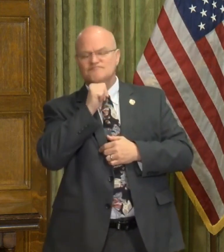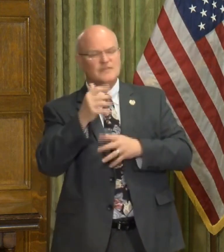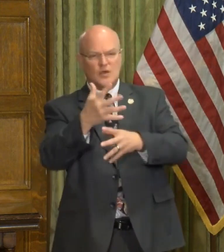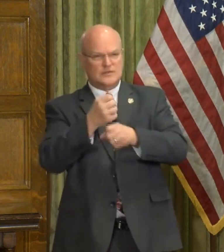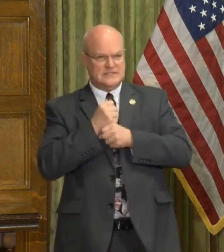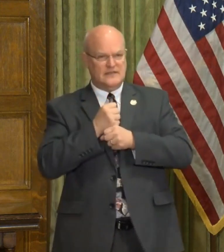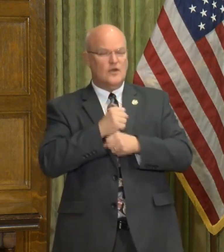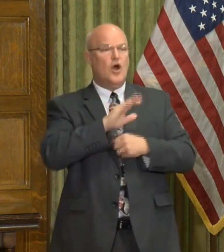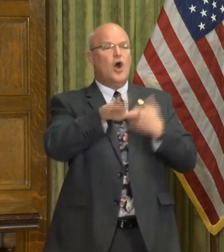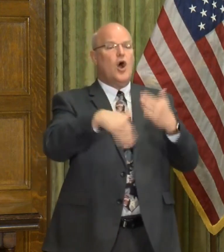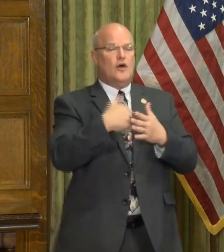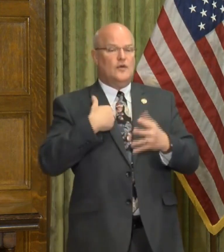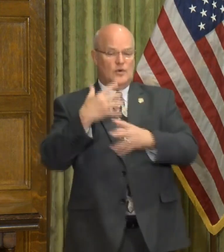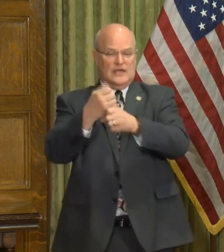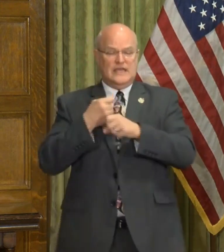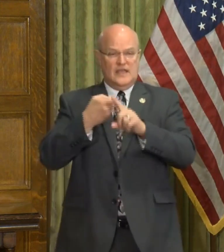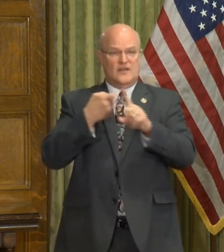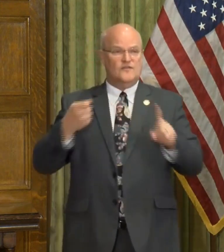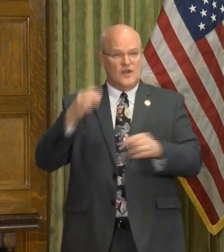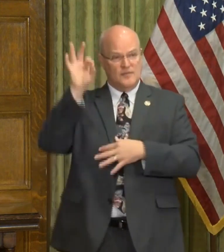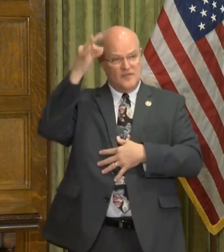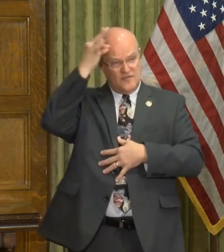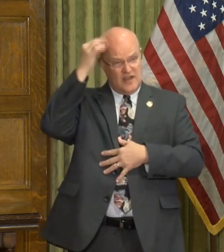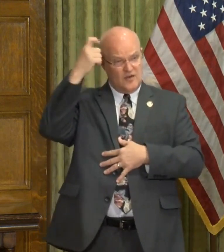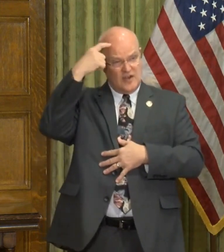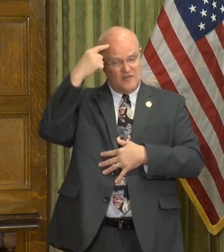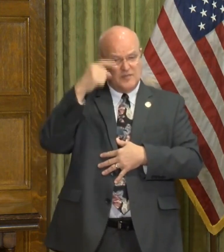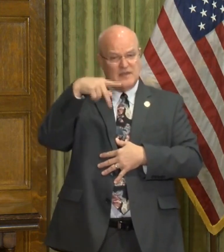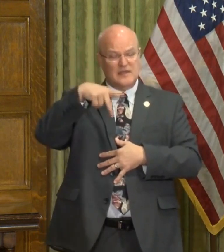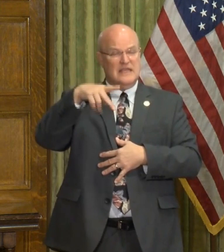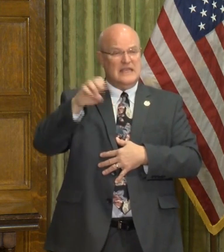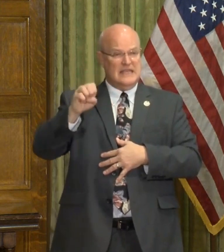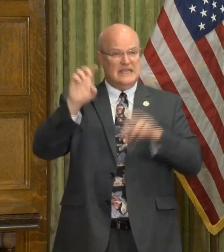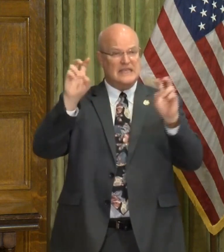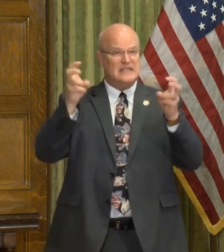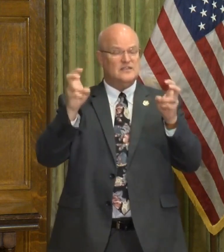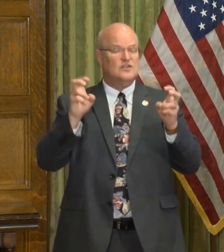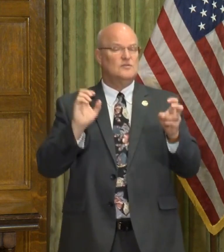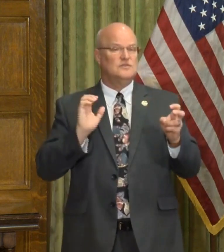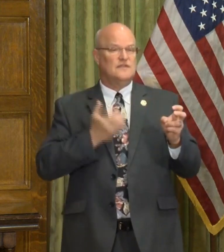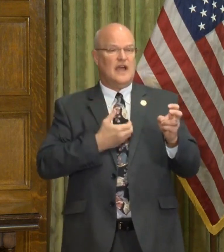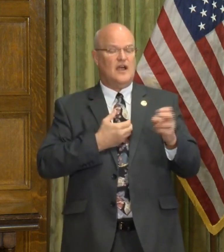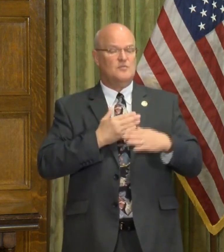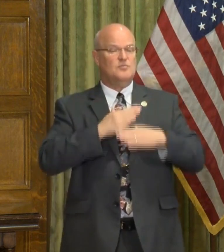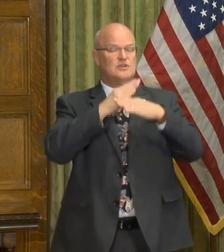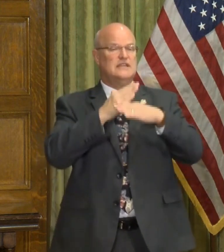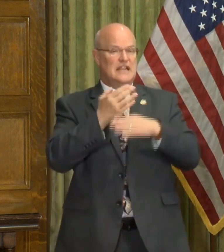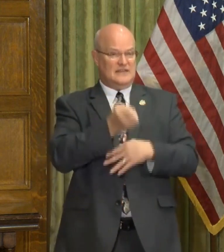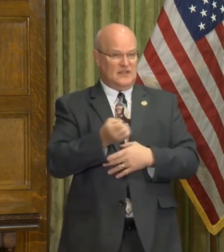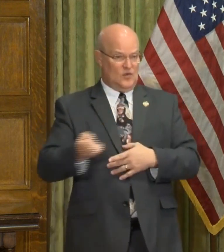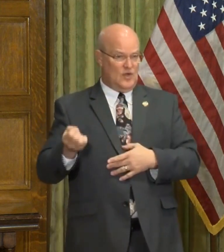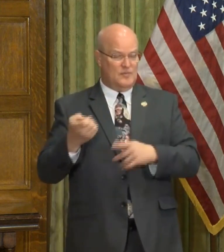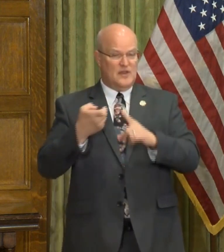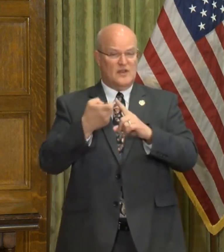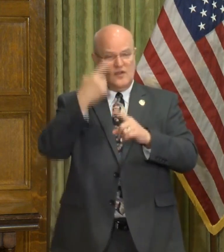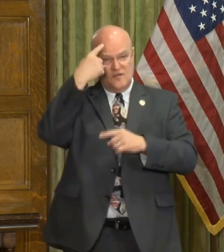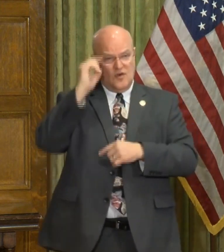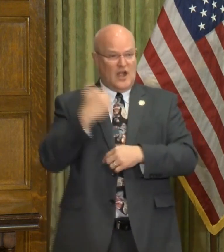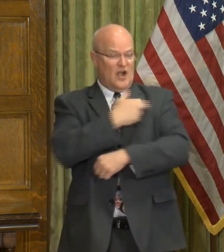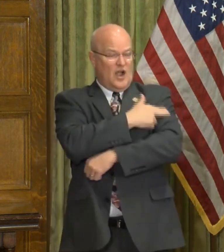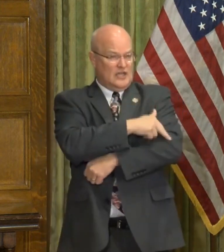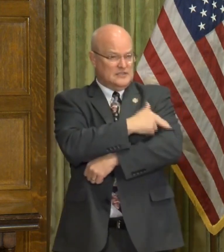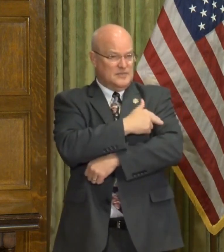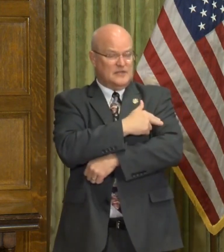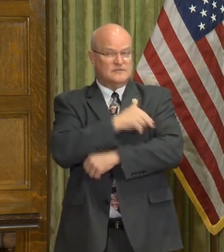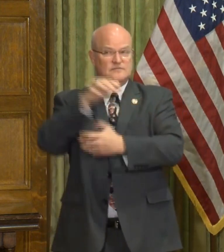way I understand it. We've got all that we're going to get from the stockpile in terms of our protective gear for